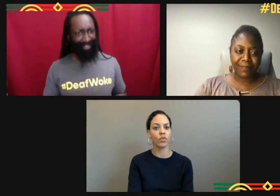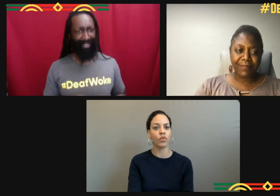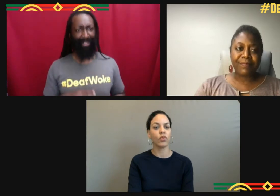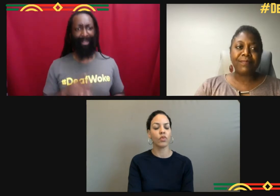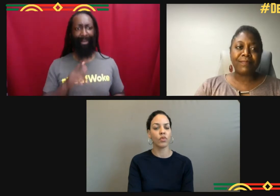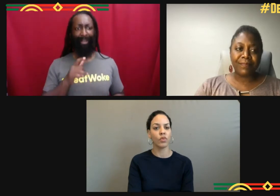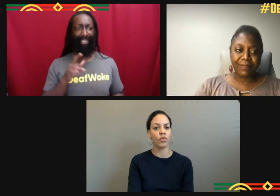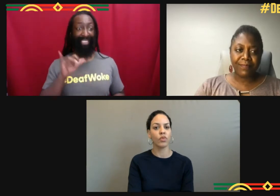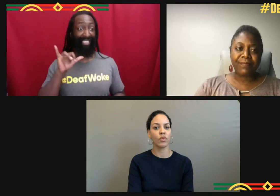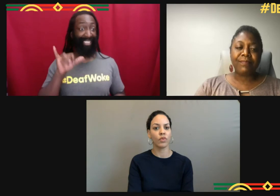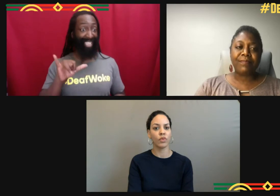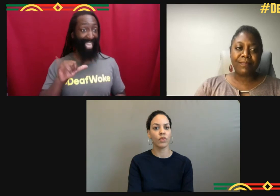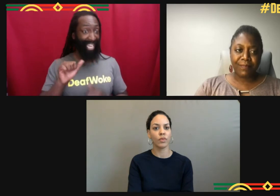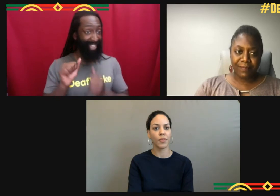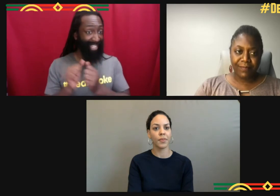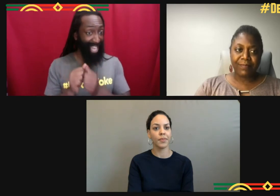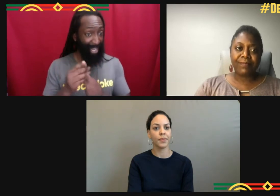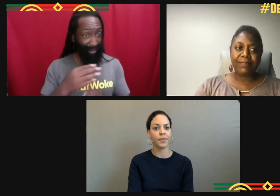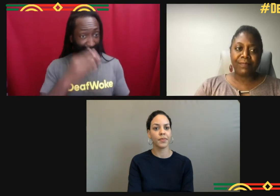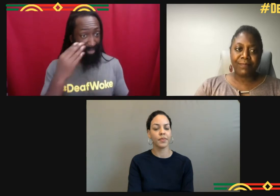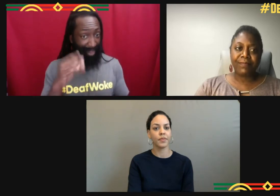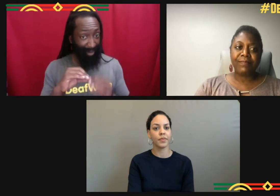network for us, evolving.